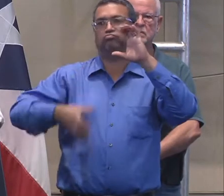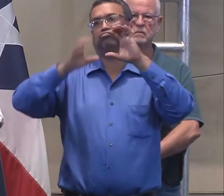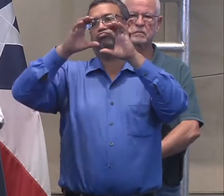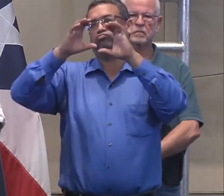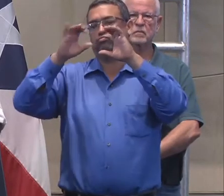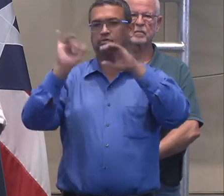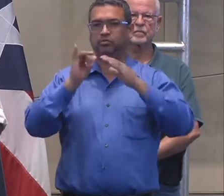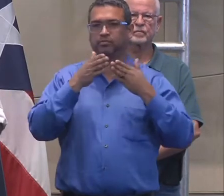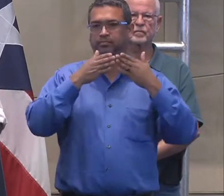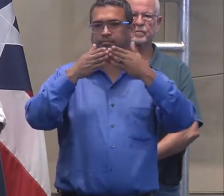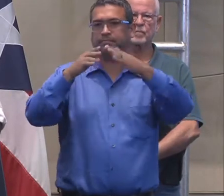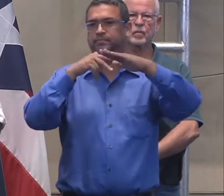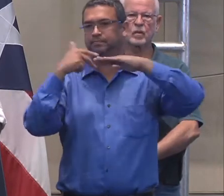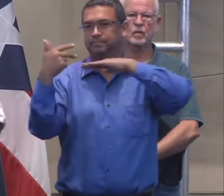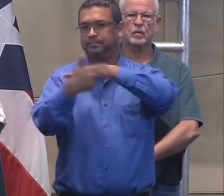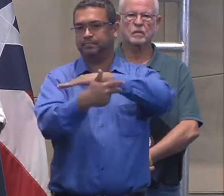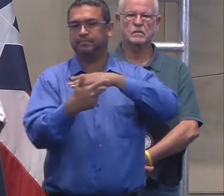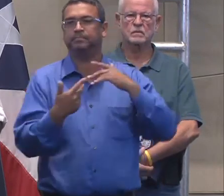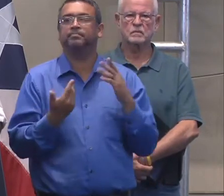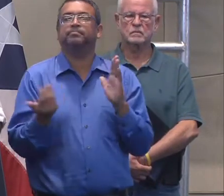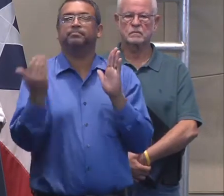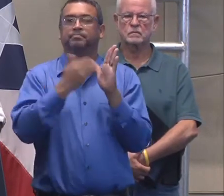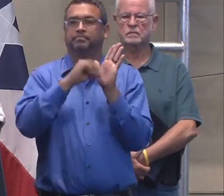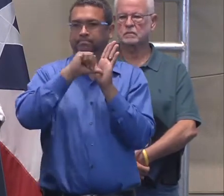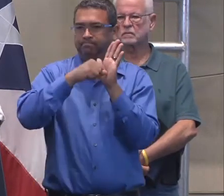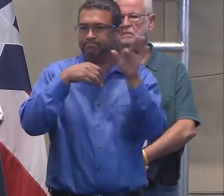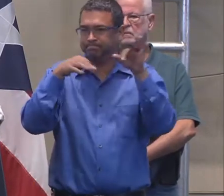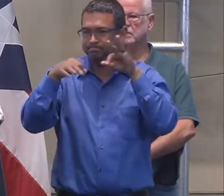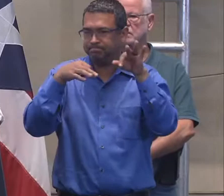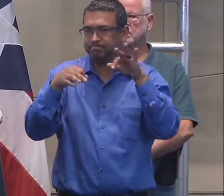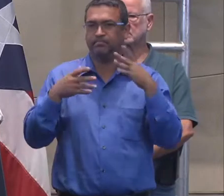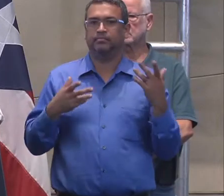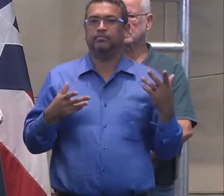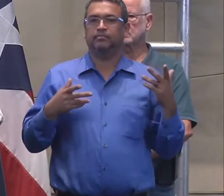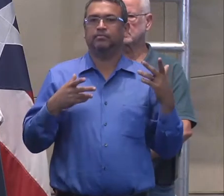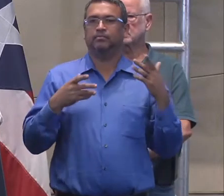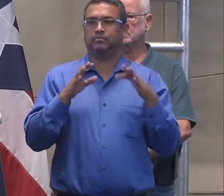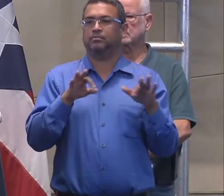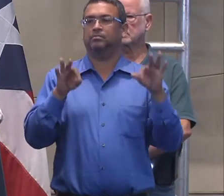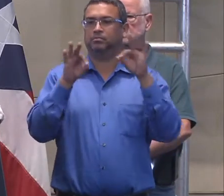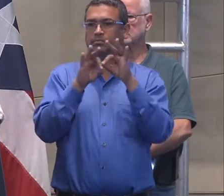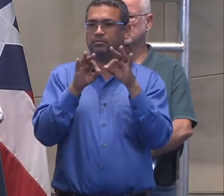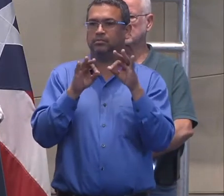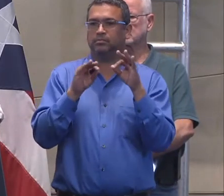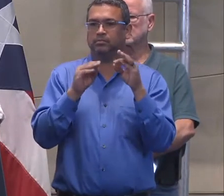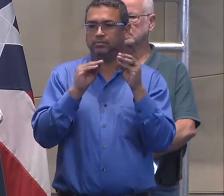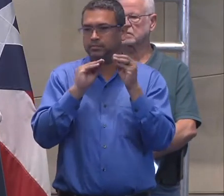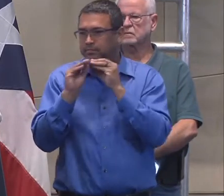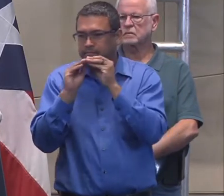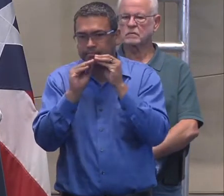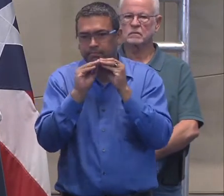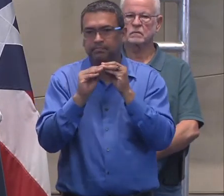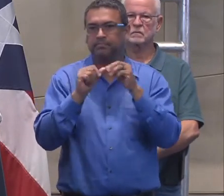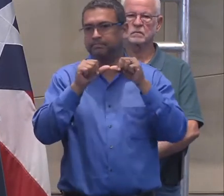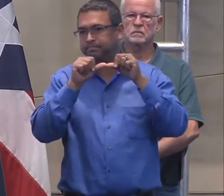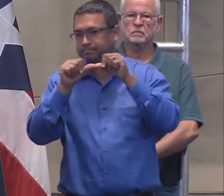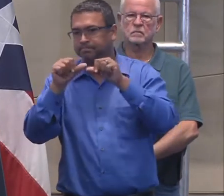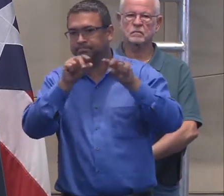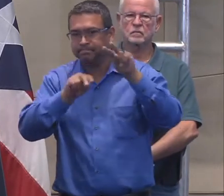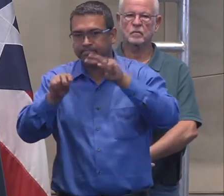again, we reiterate the importance of maintenance and repair as one of the next steps that we're